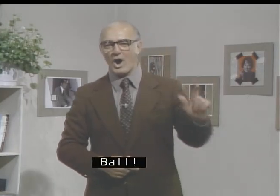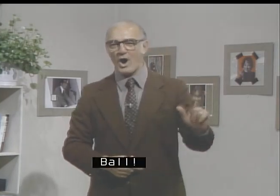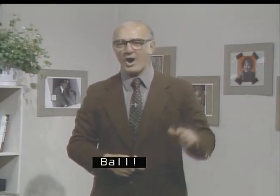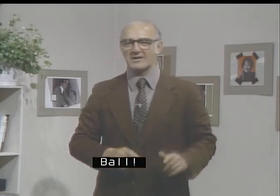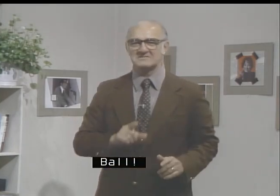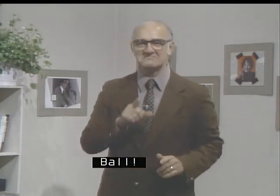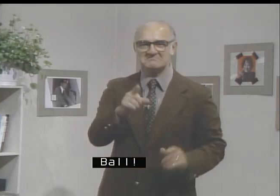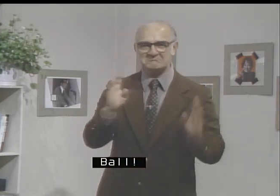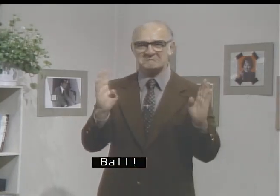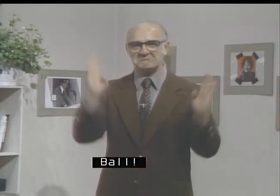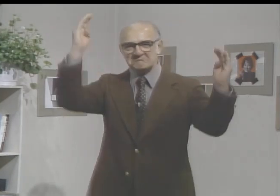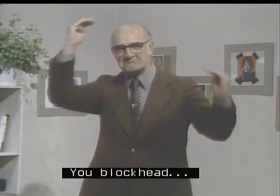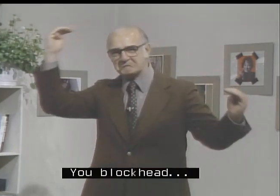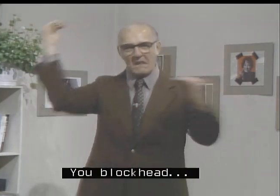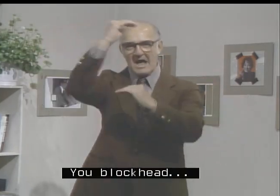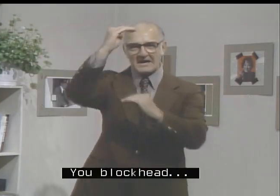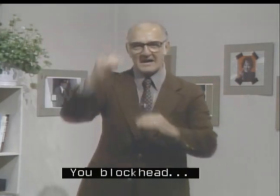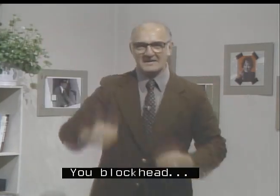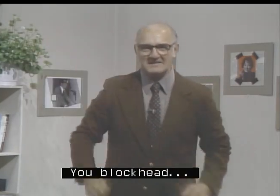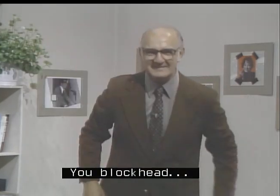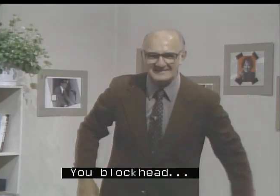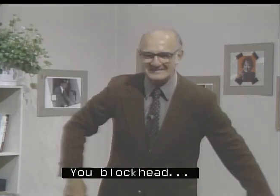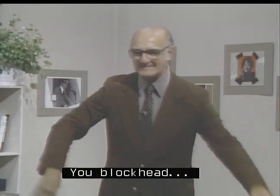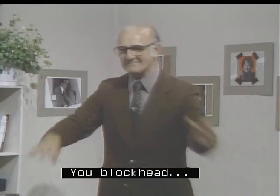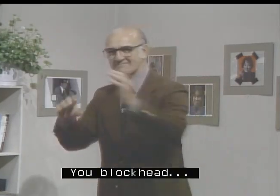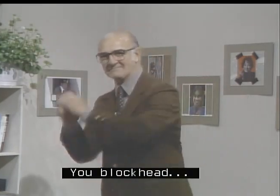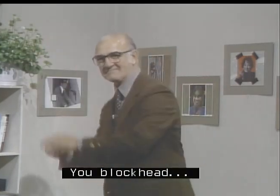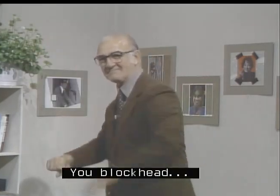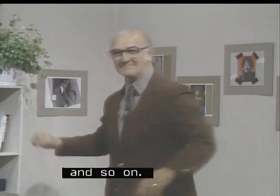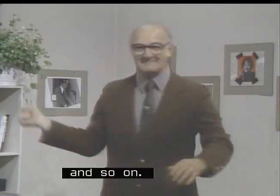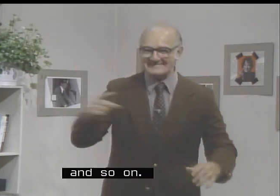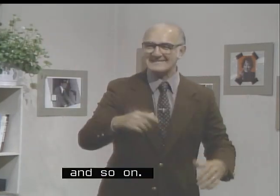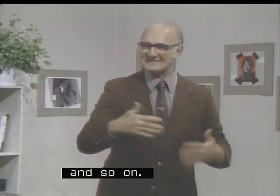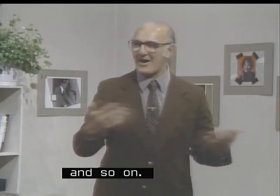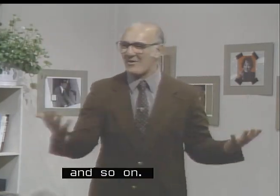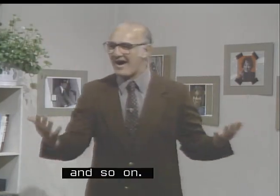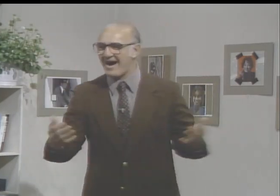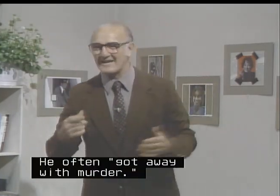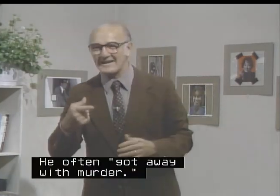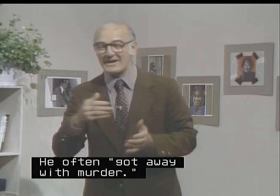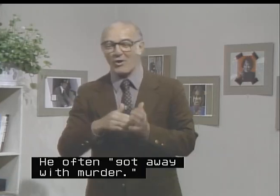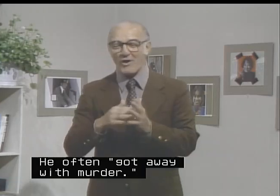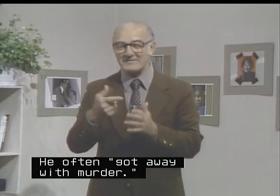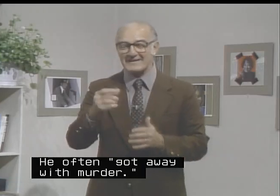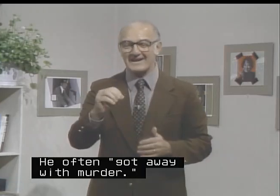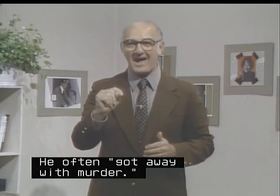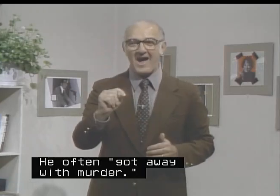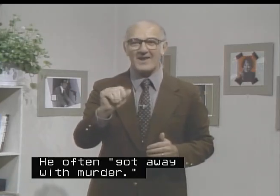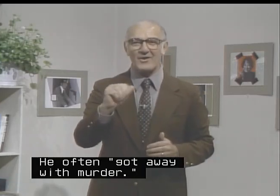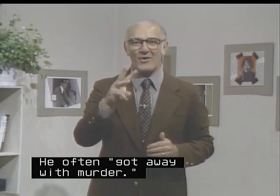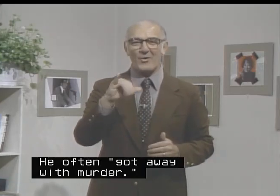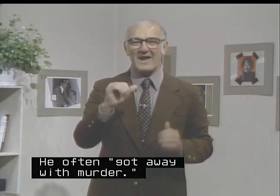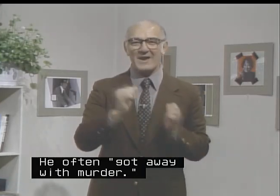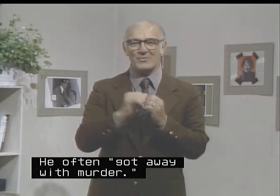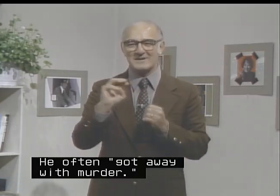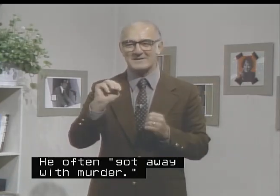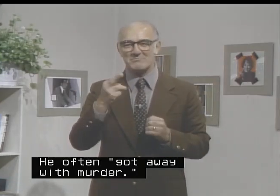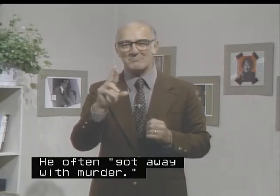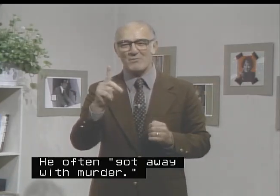Ball, blockhead, and so on. He often got away with